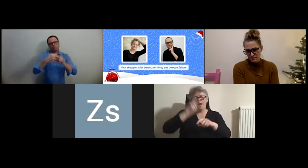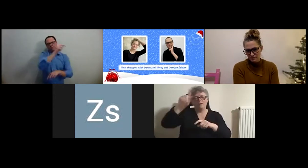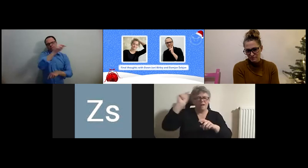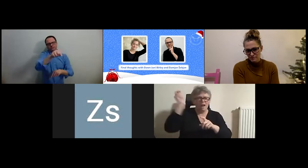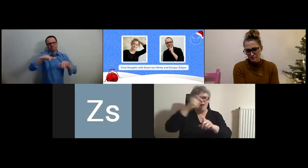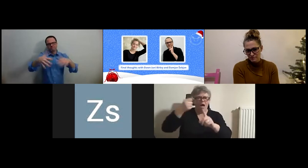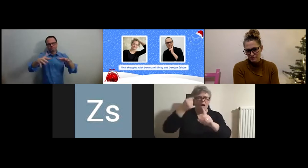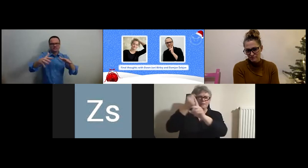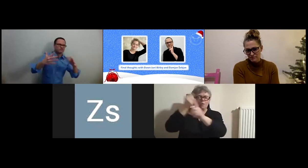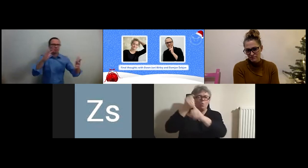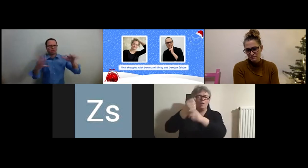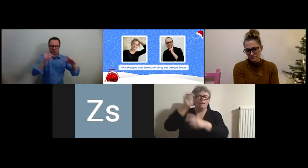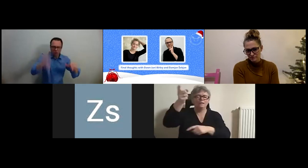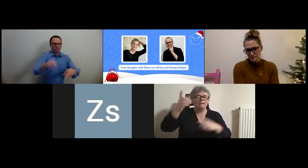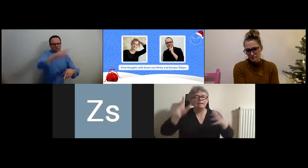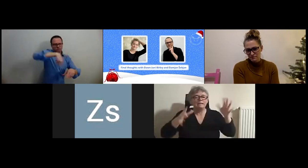and